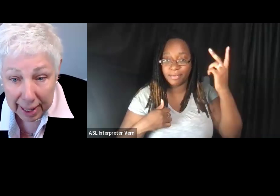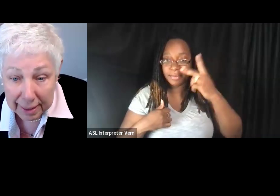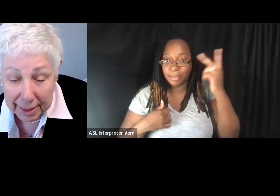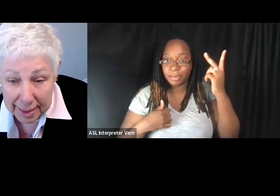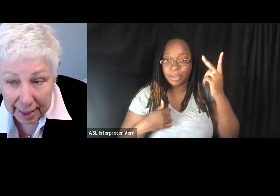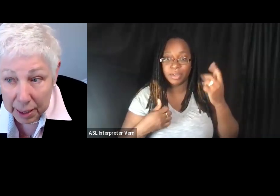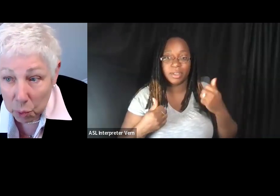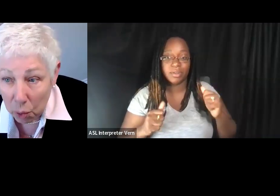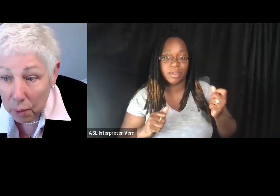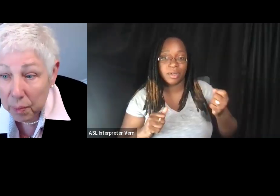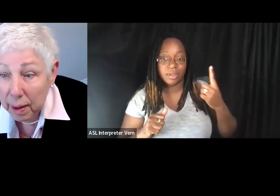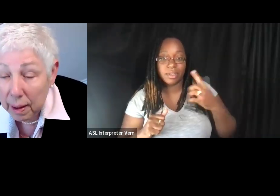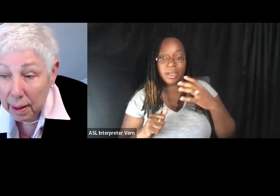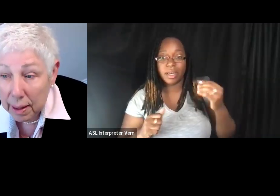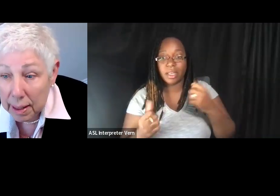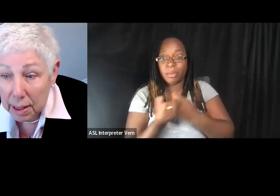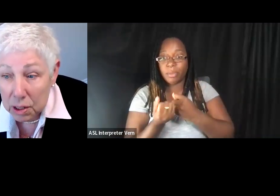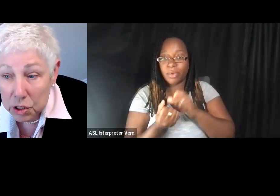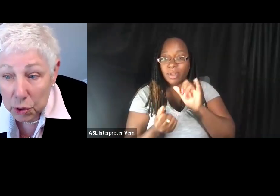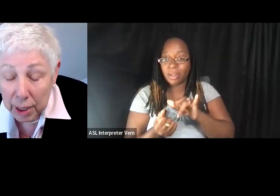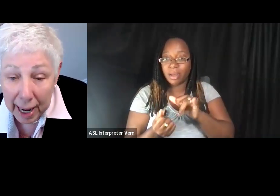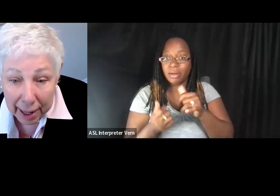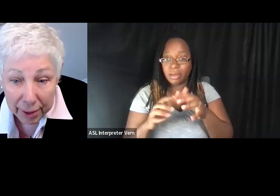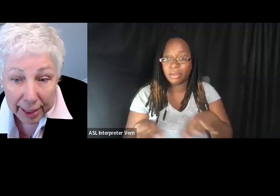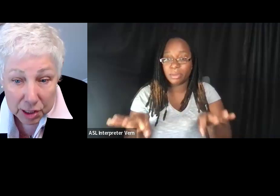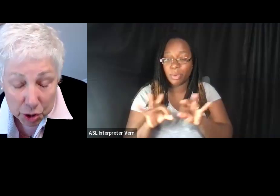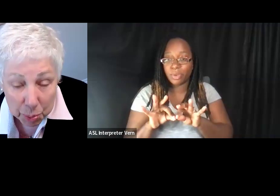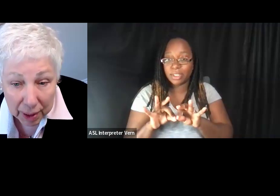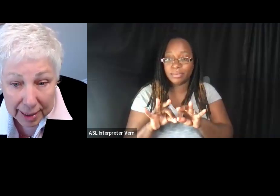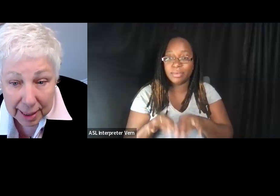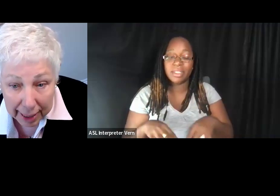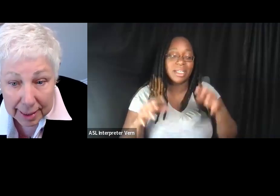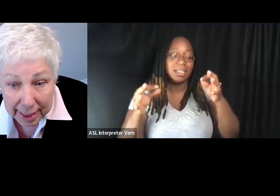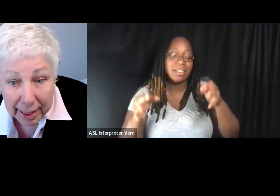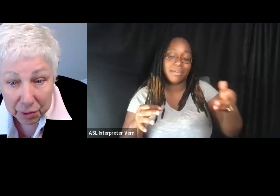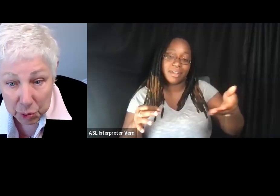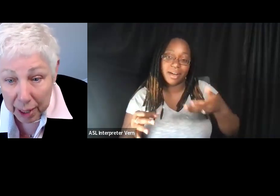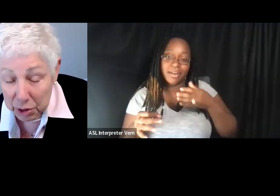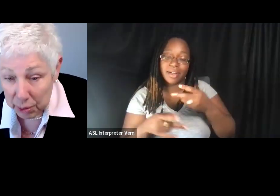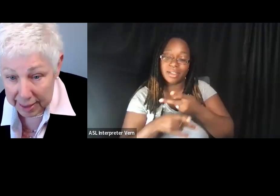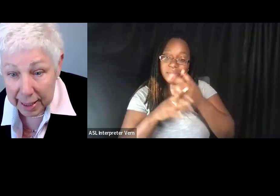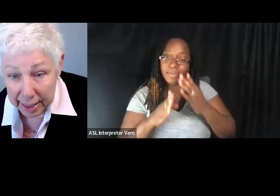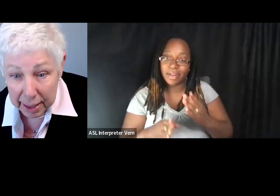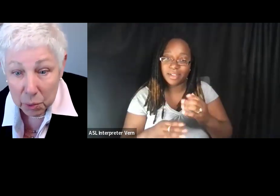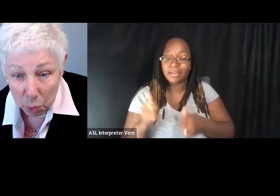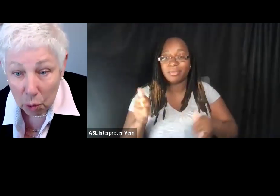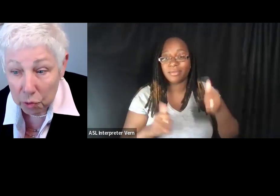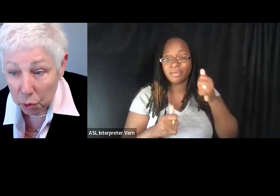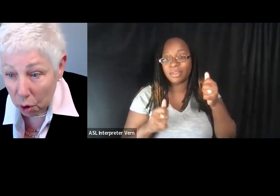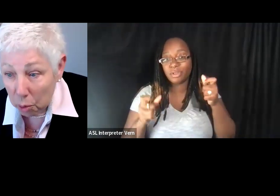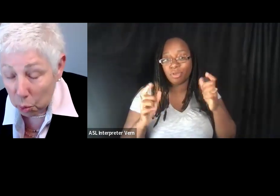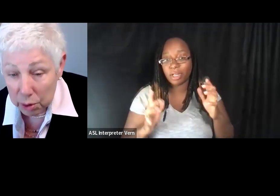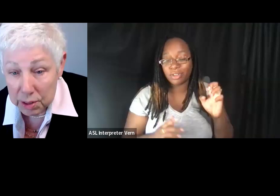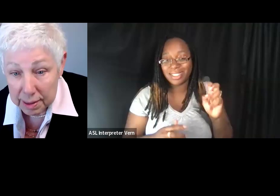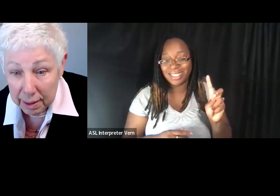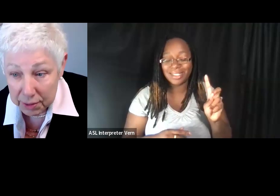promoting that is a key role. Certainly hiring and supervising an executive director is a key role for